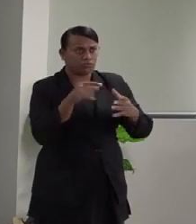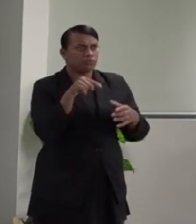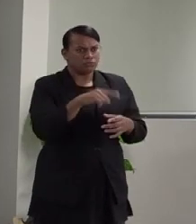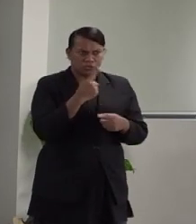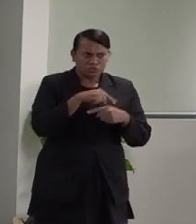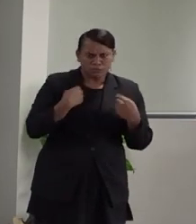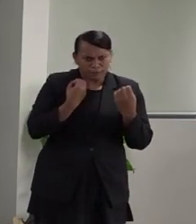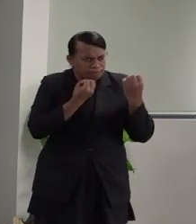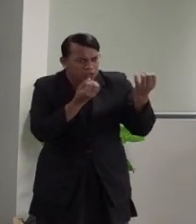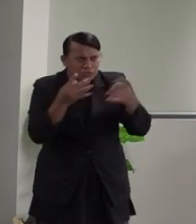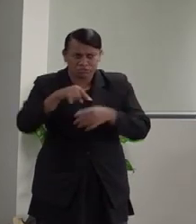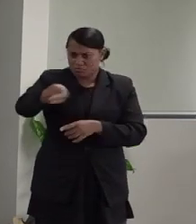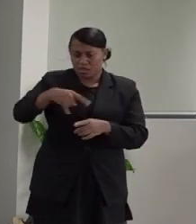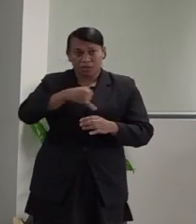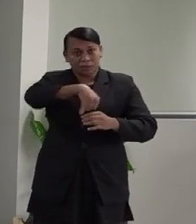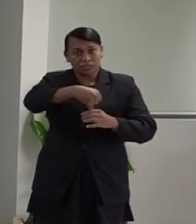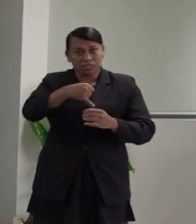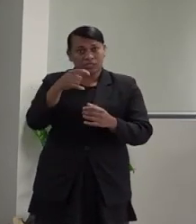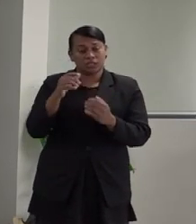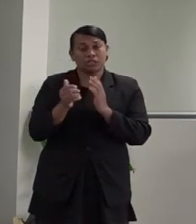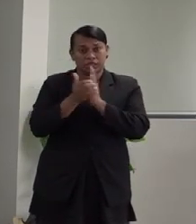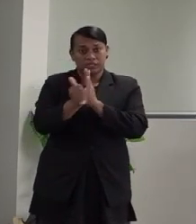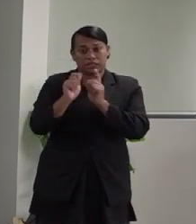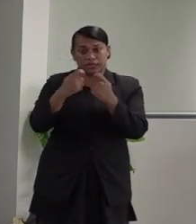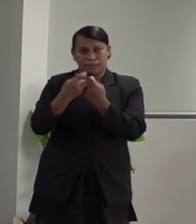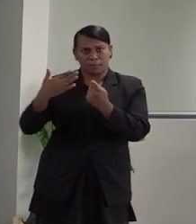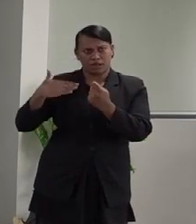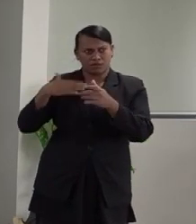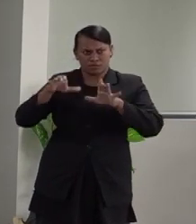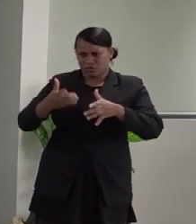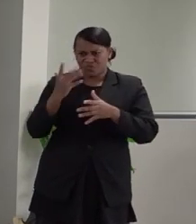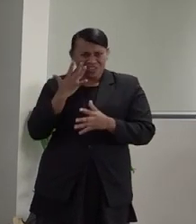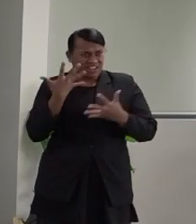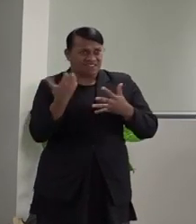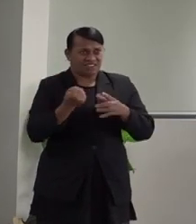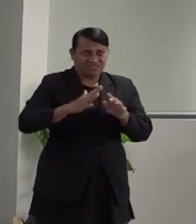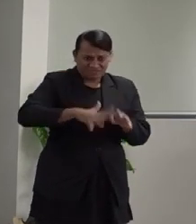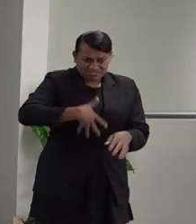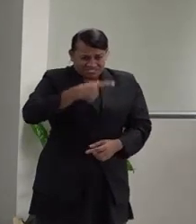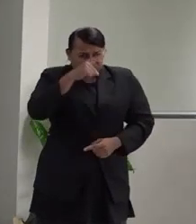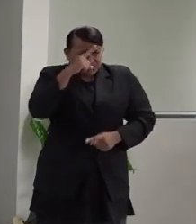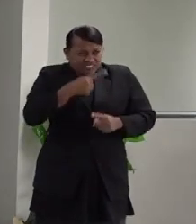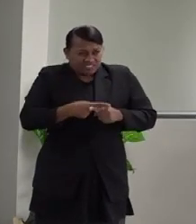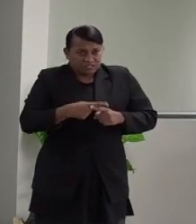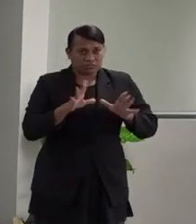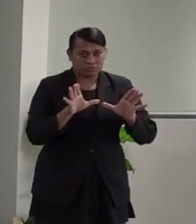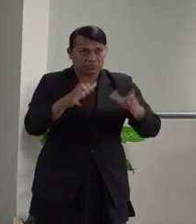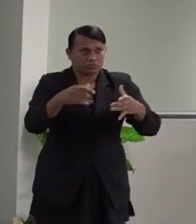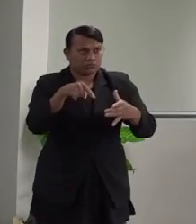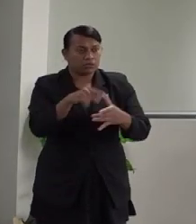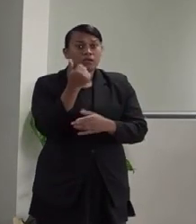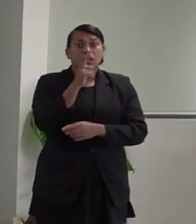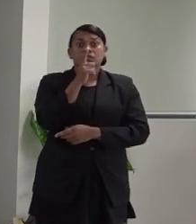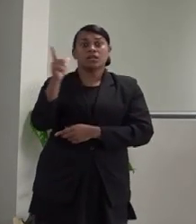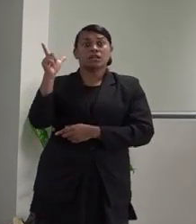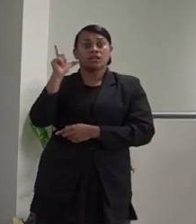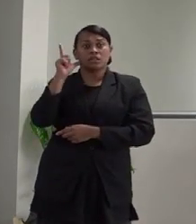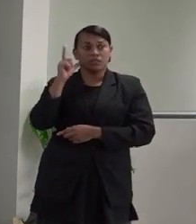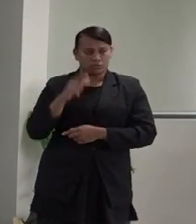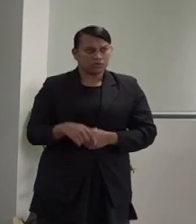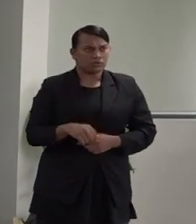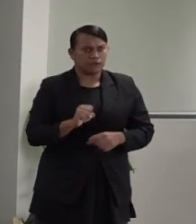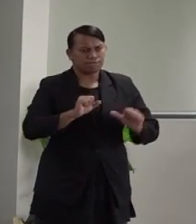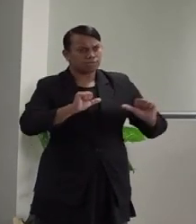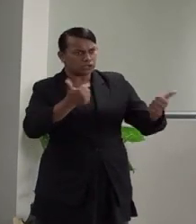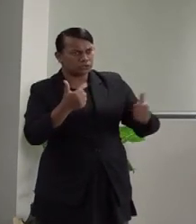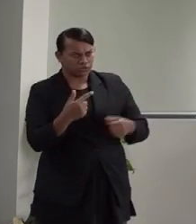they began developing symptoms. Yesterday, 4 days into compulsory